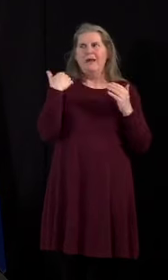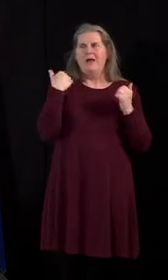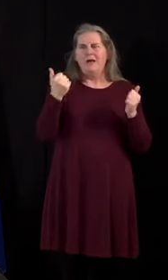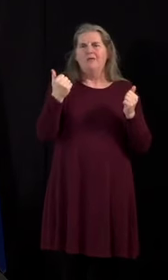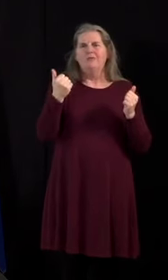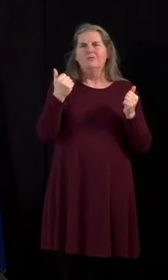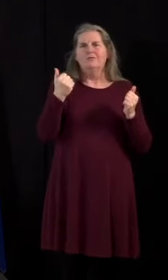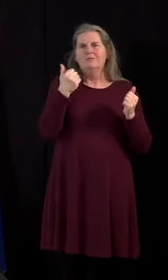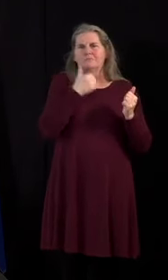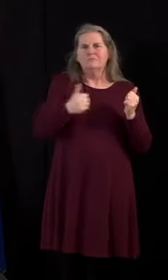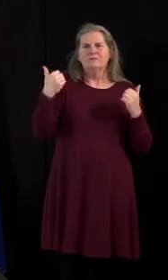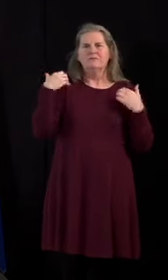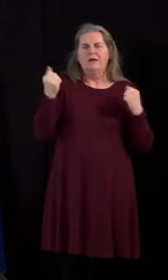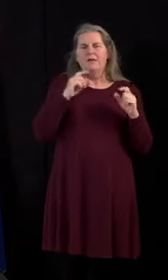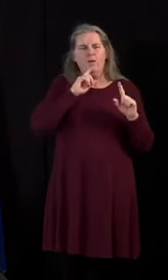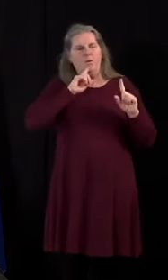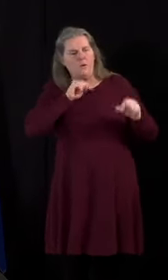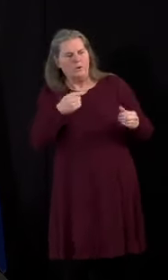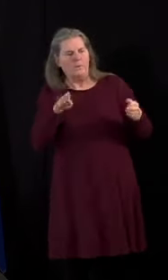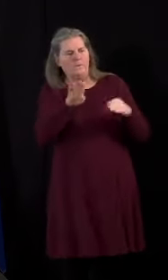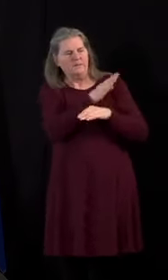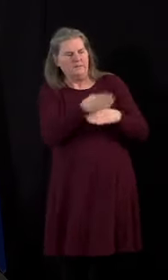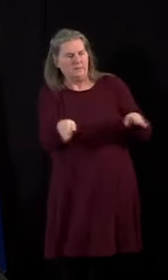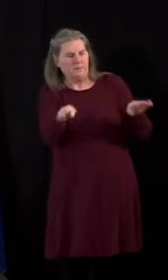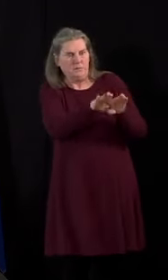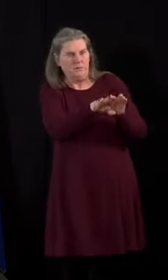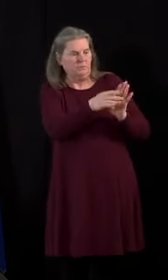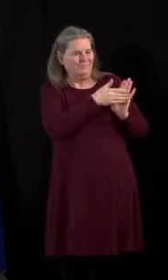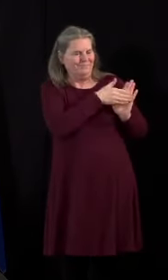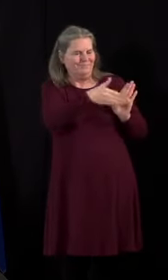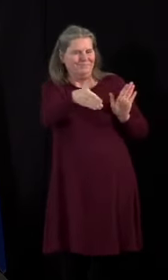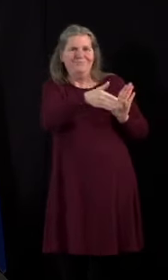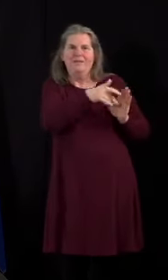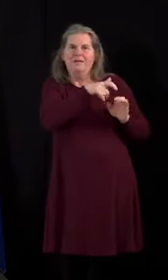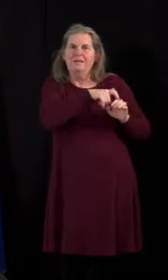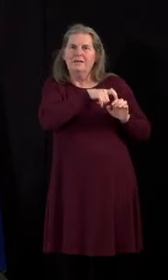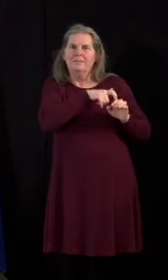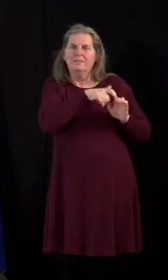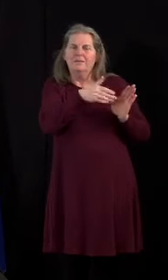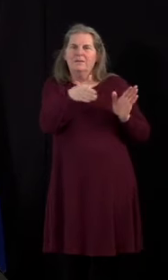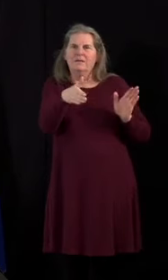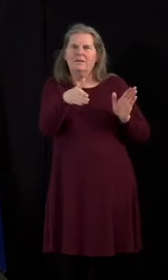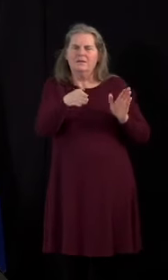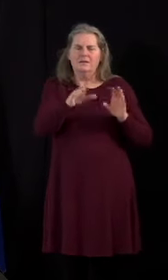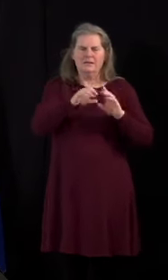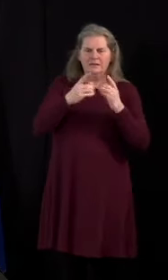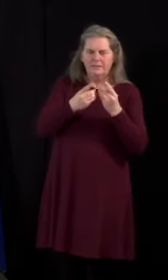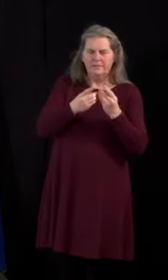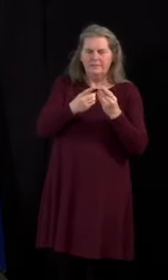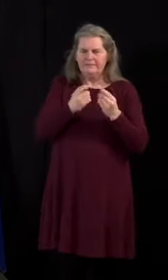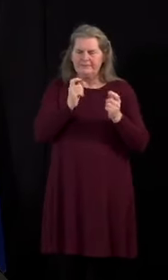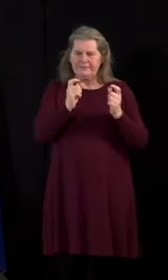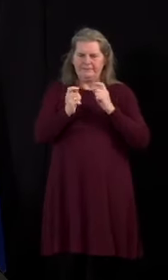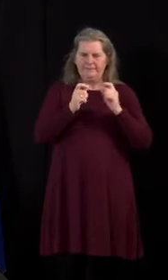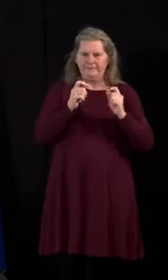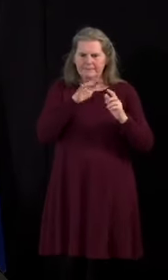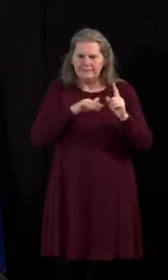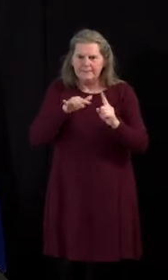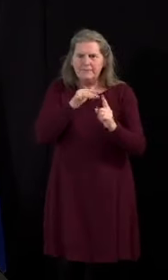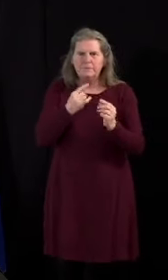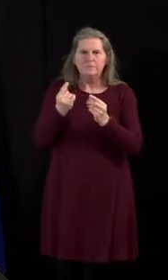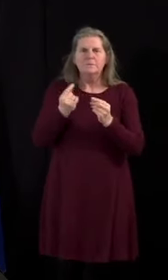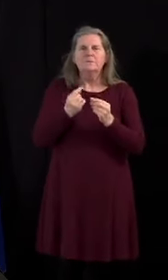And in that period of time, what we've seen is, our departments pivot as quickly as they possibly